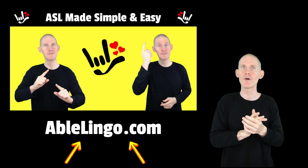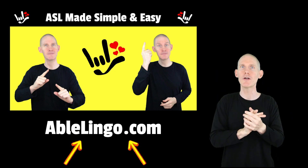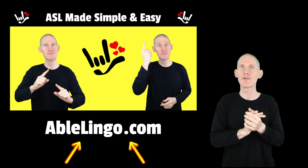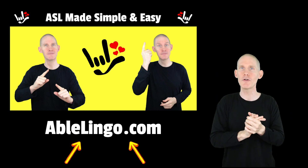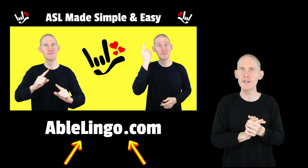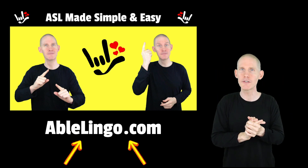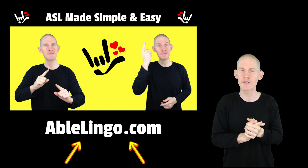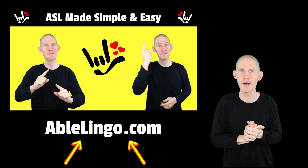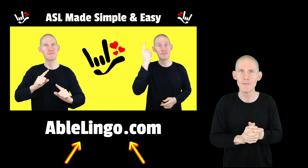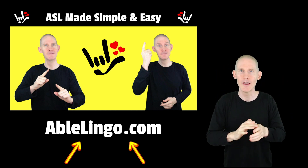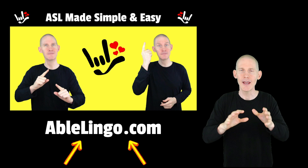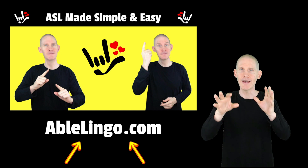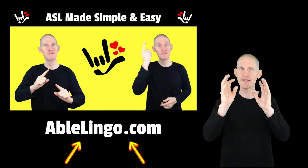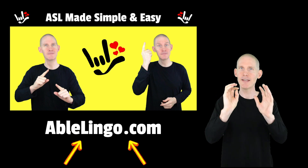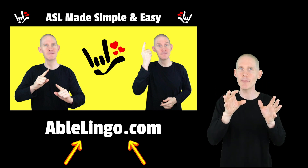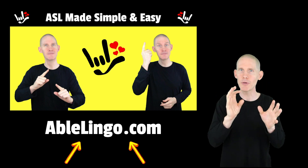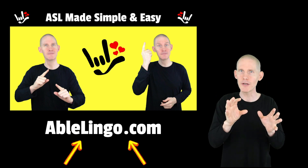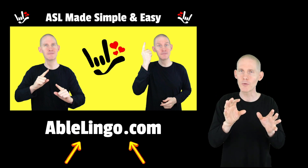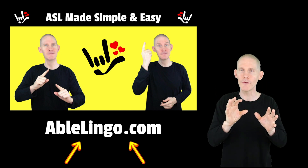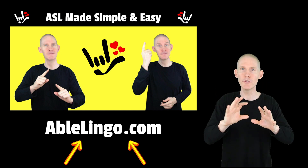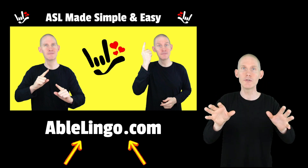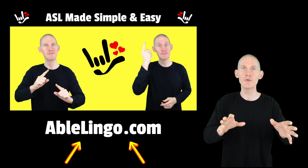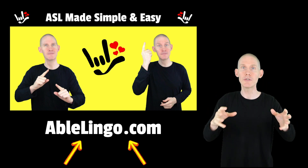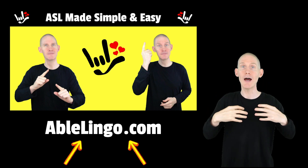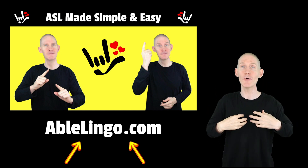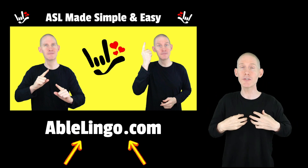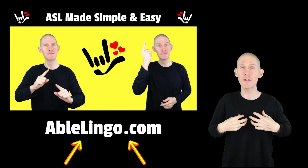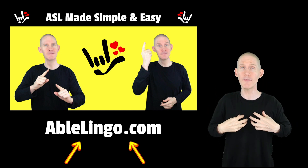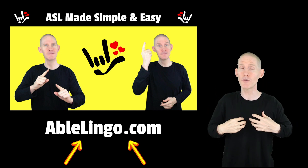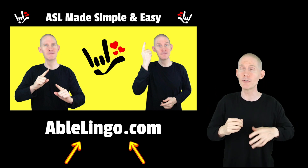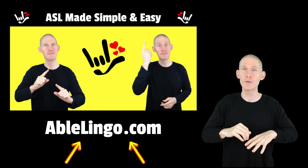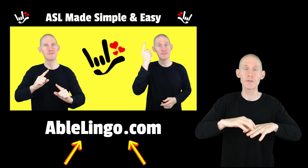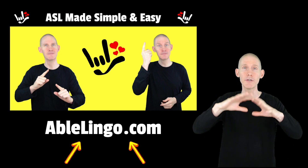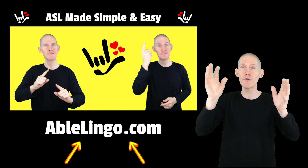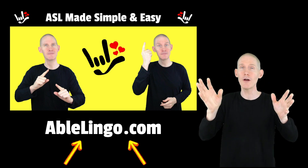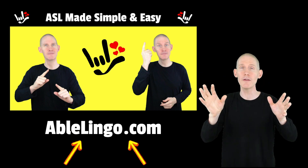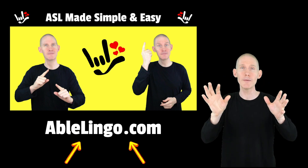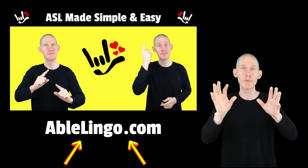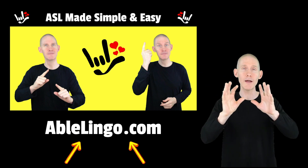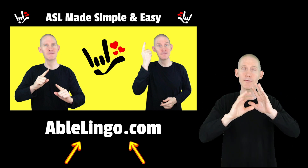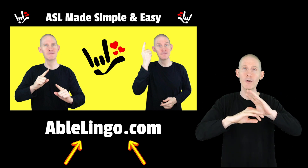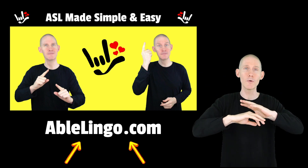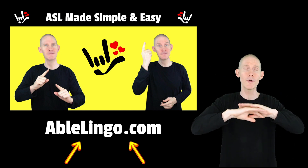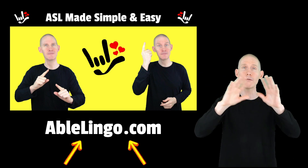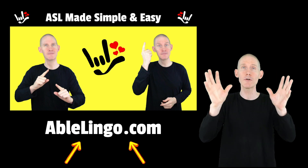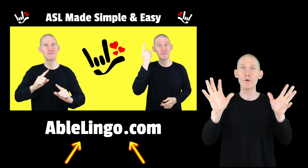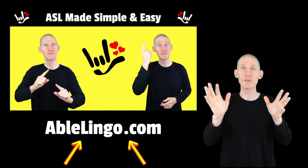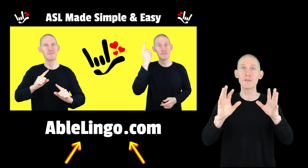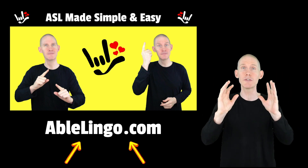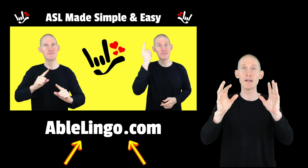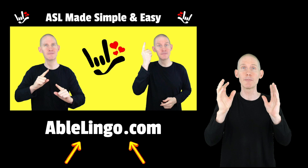your learning style. And a tip here, whether you choose our stuff or you choose another online platform or whatever course you decide to